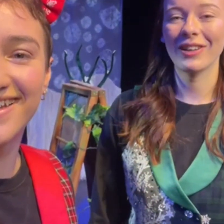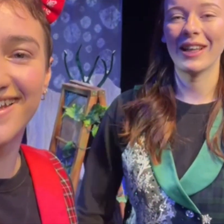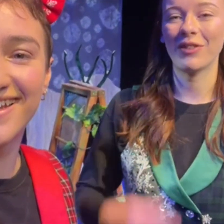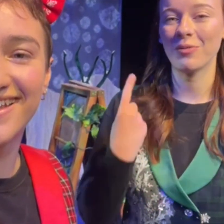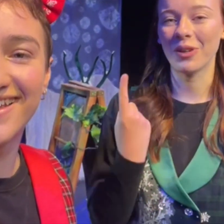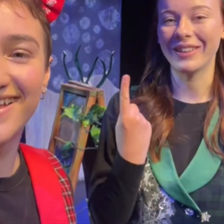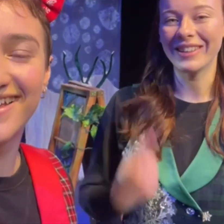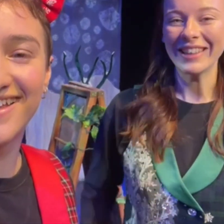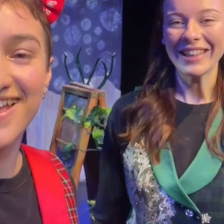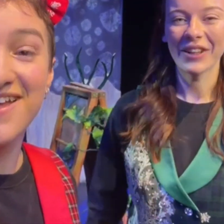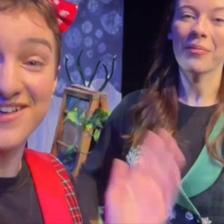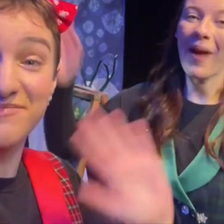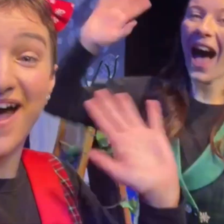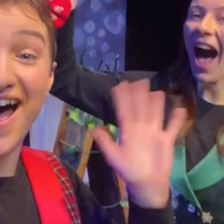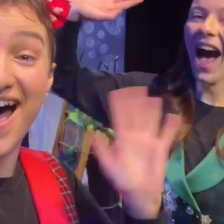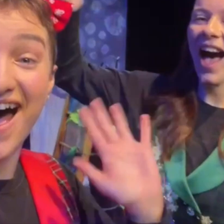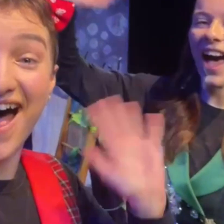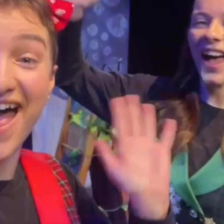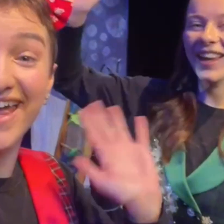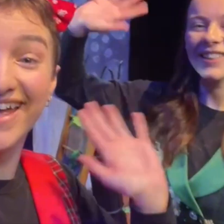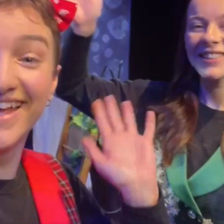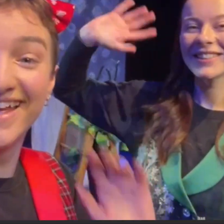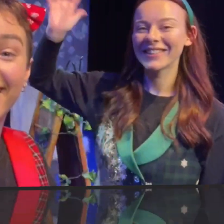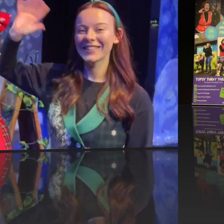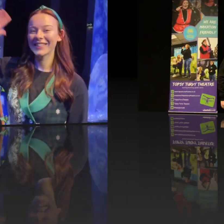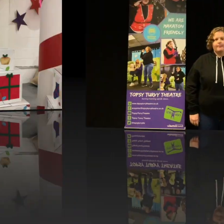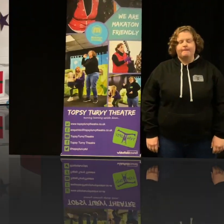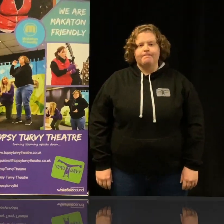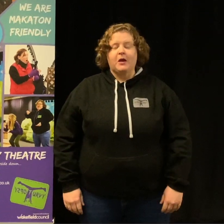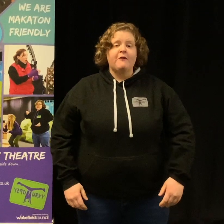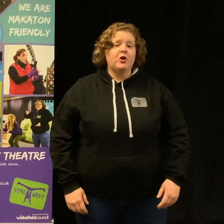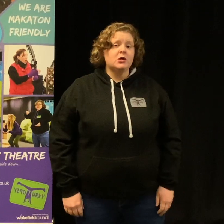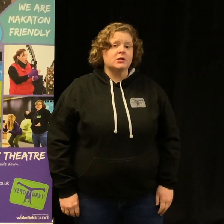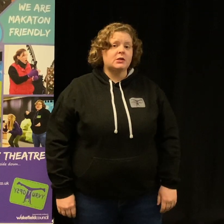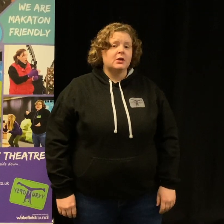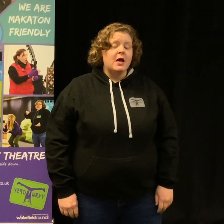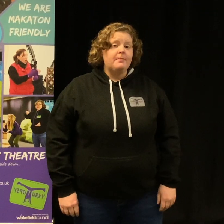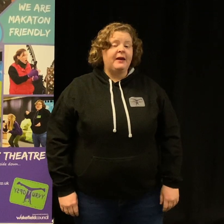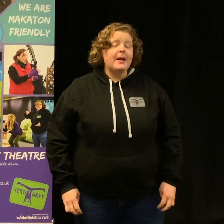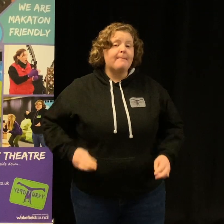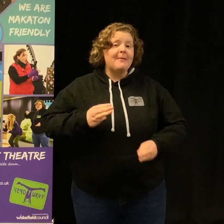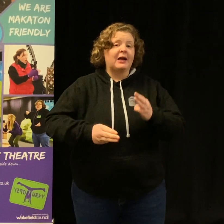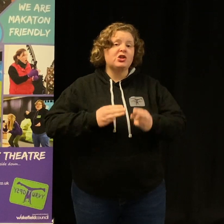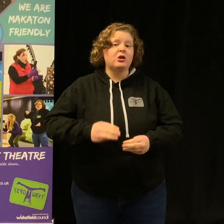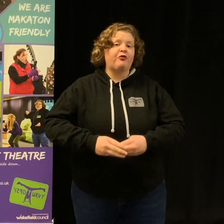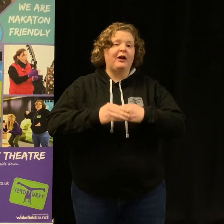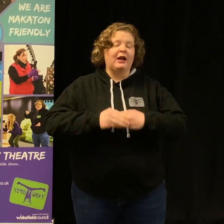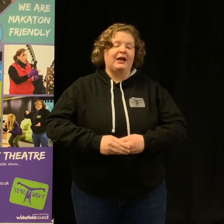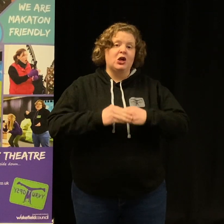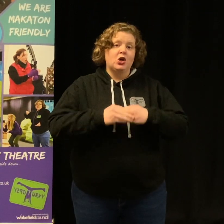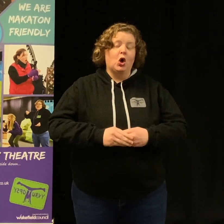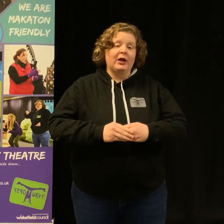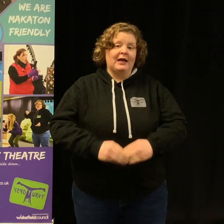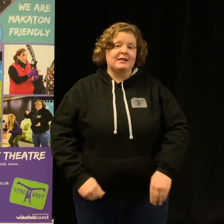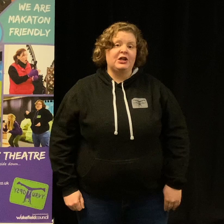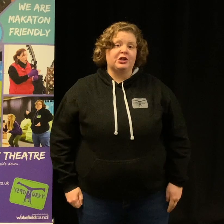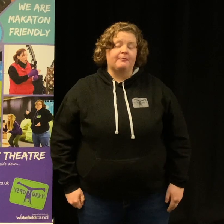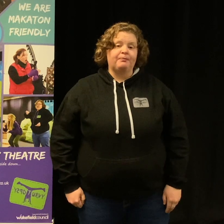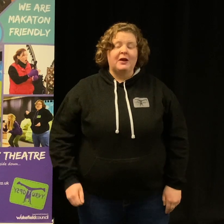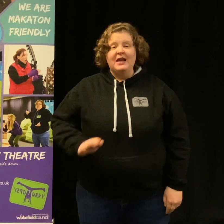Level 1. Goodbye! For us, being a Makaton-friendly organisation